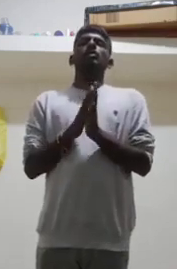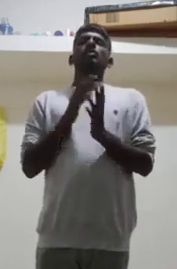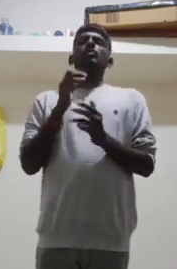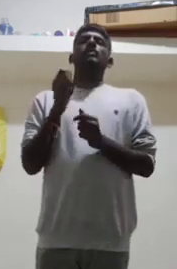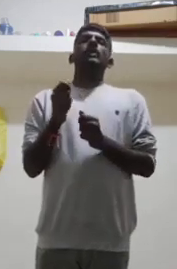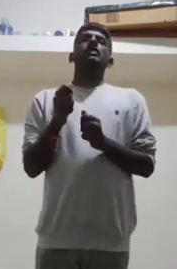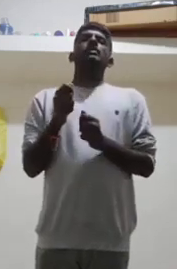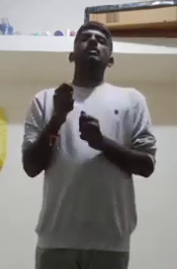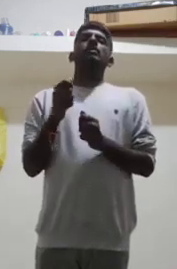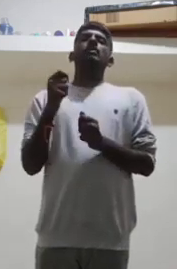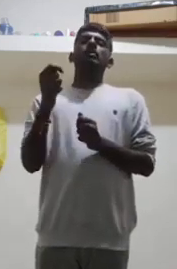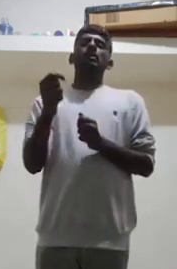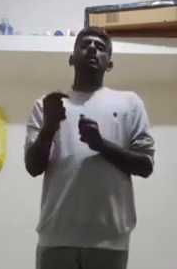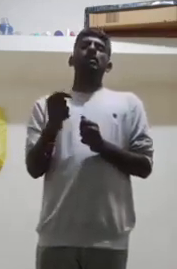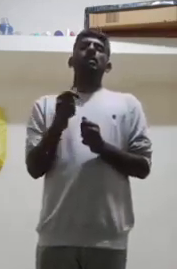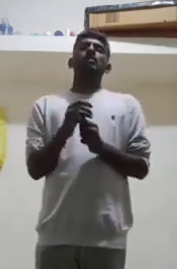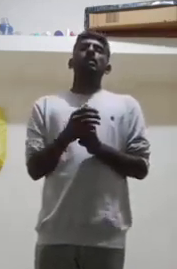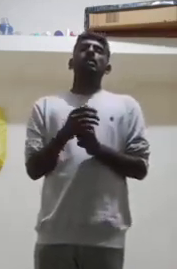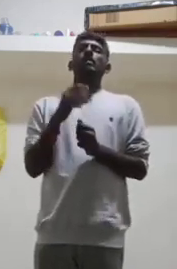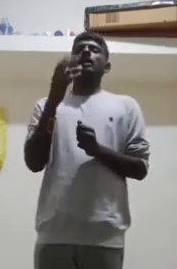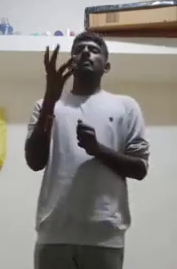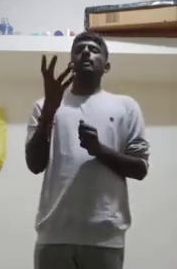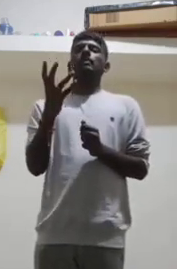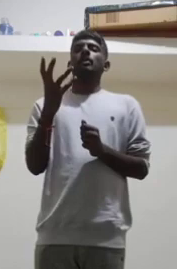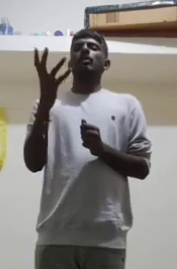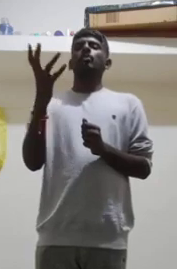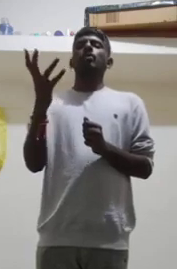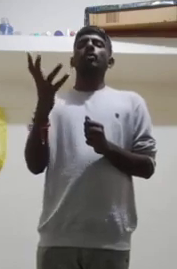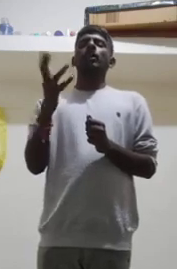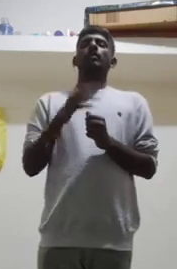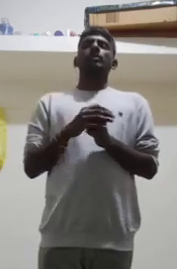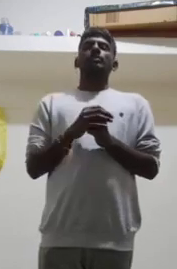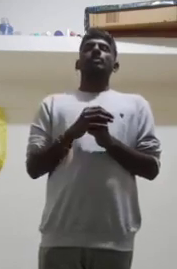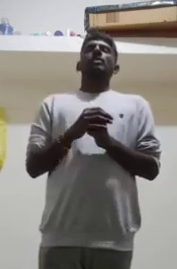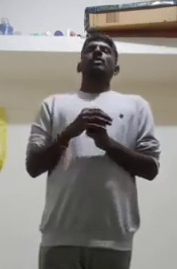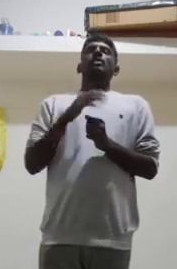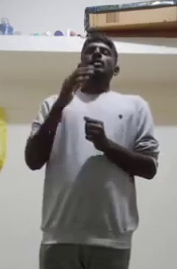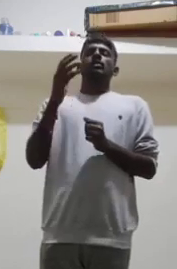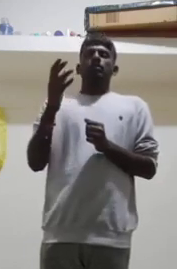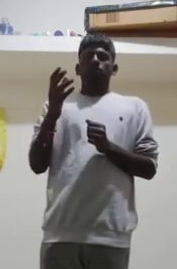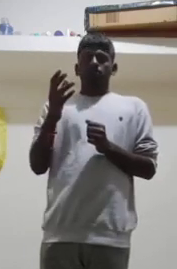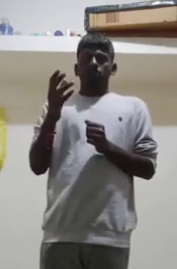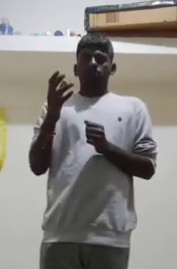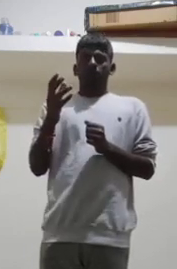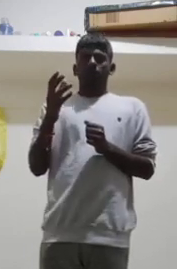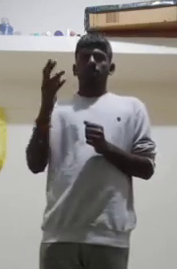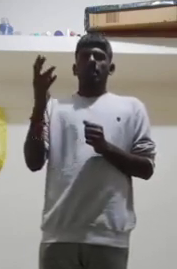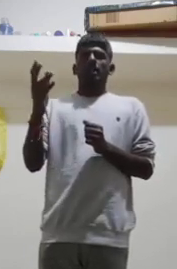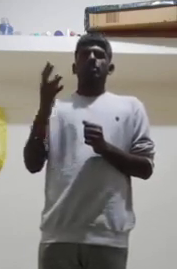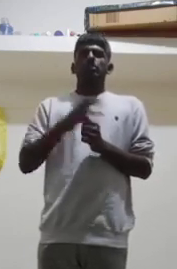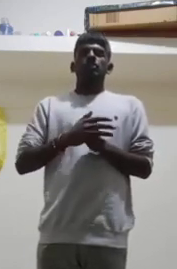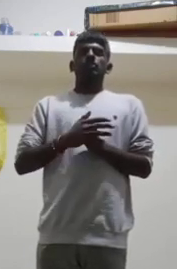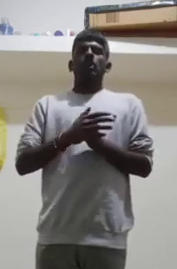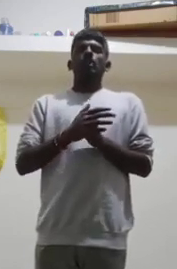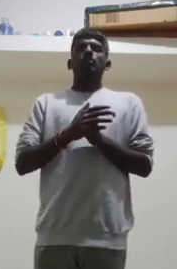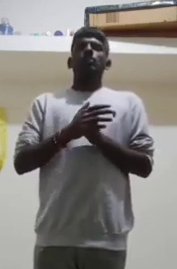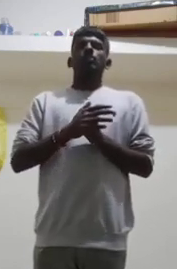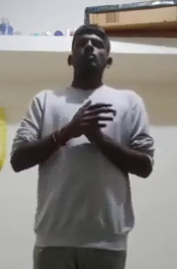issues faced in real world by people or programmers. So for that we have to